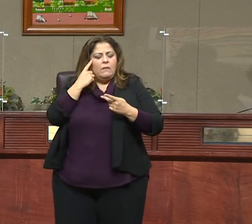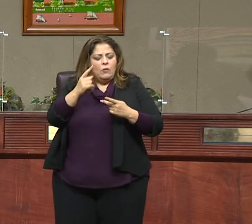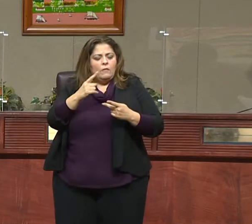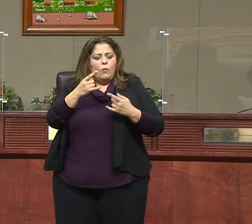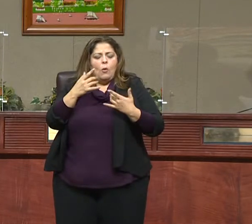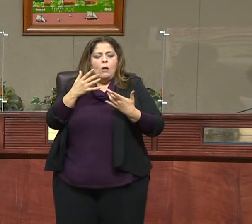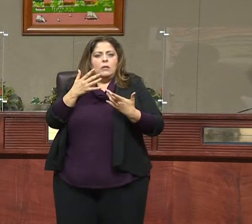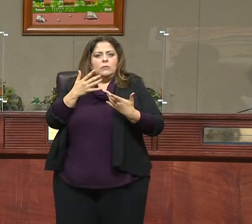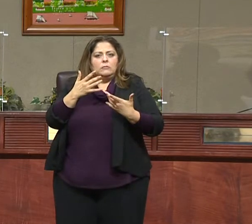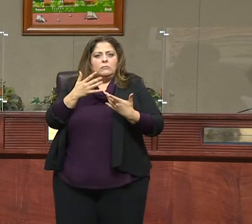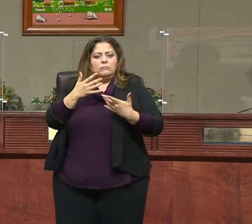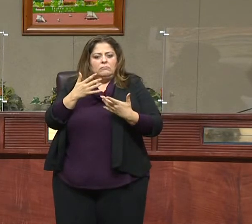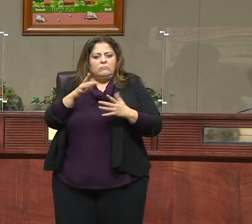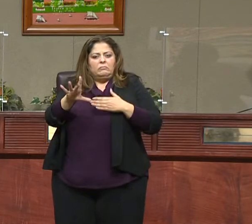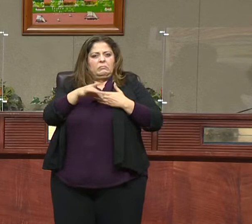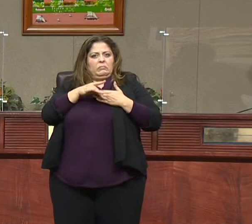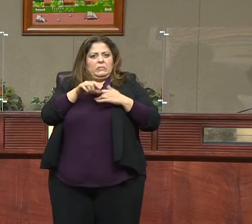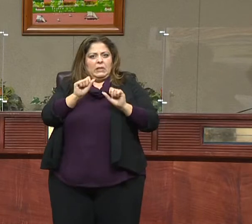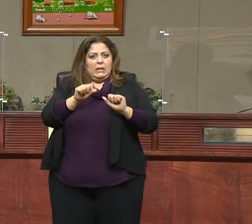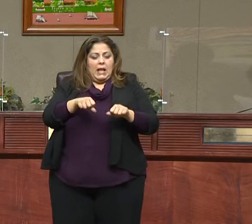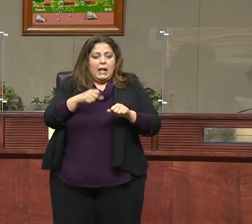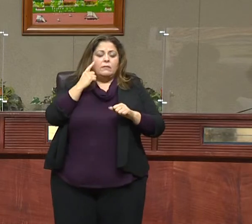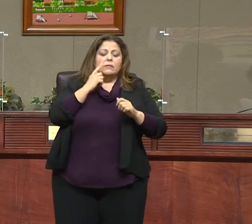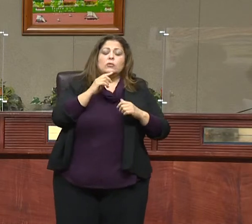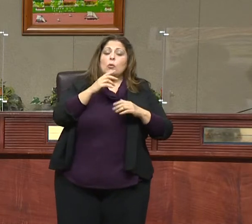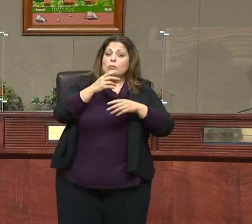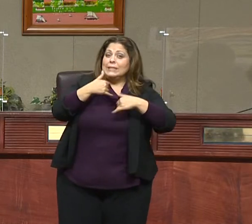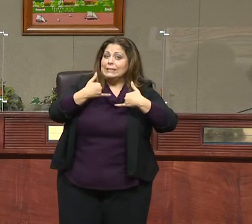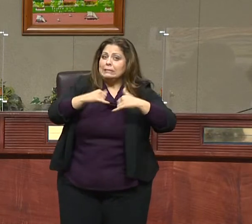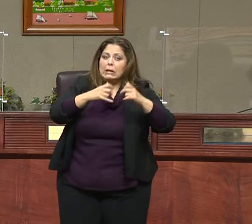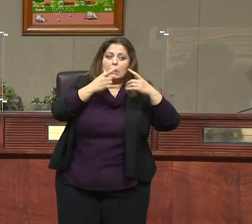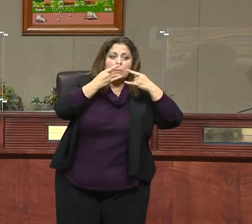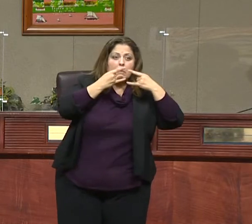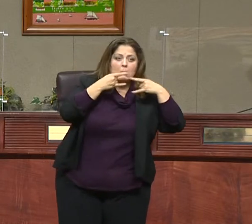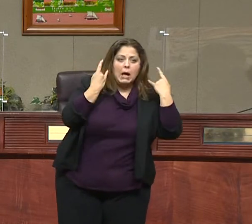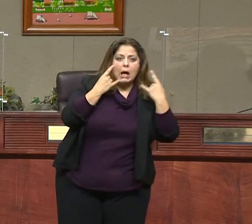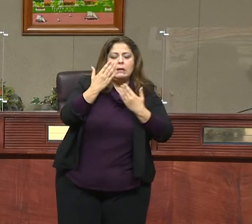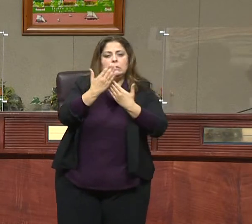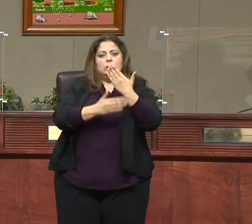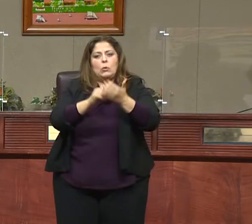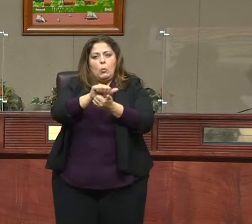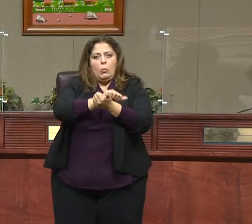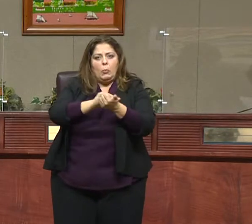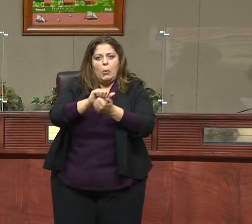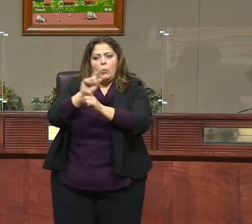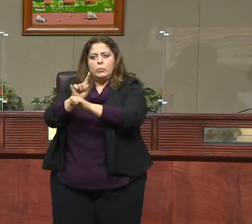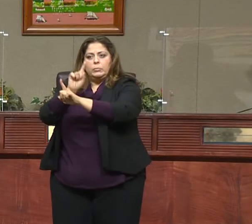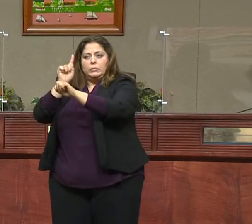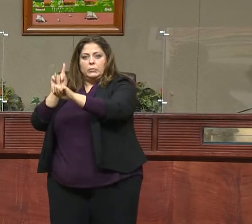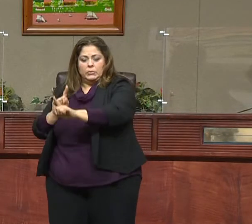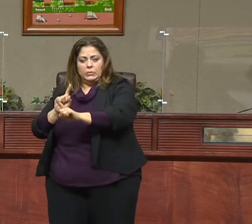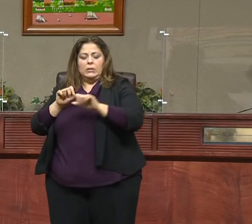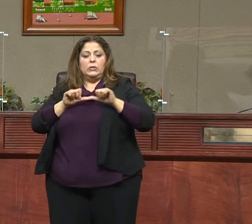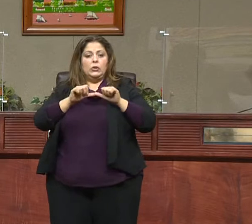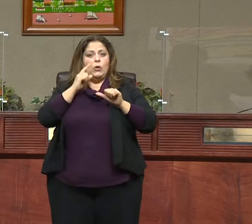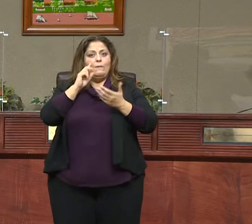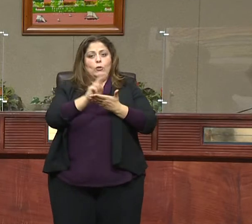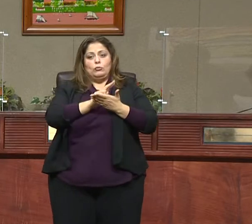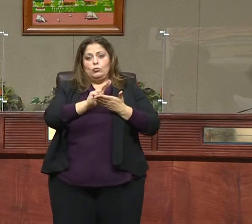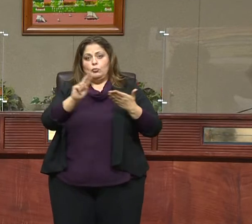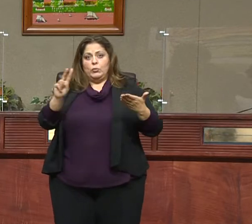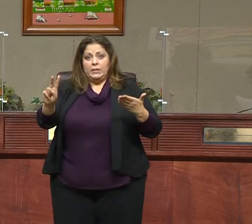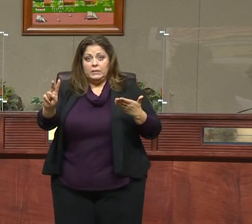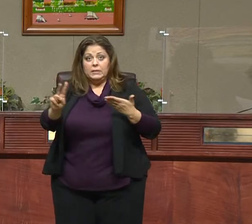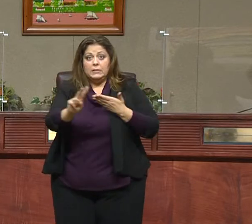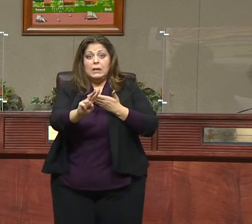wearing your mask, watching your distance, and washing your hands until at least those 2 weeks have passed. And, you know,